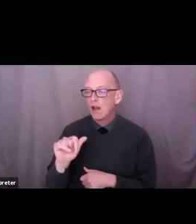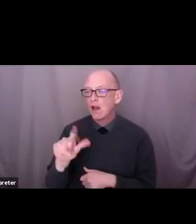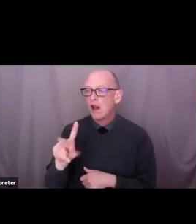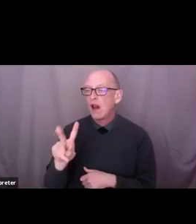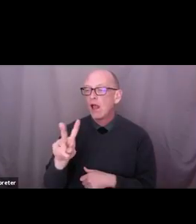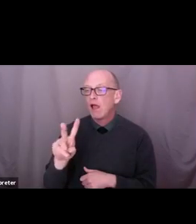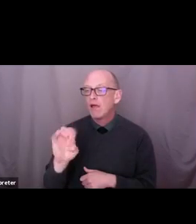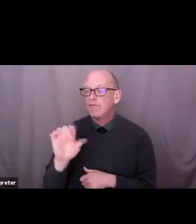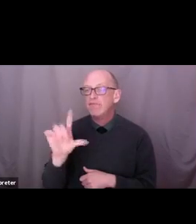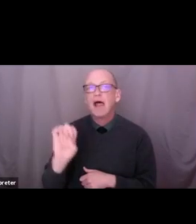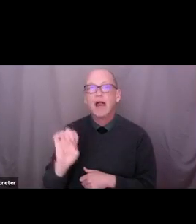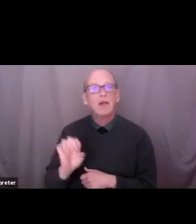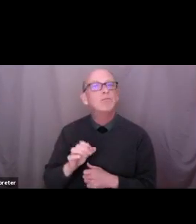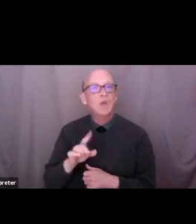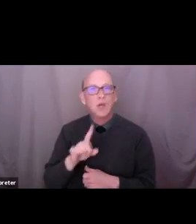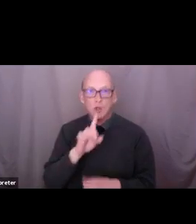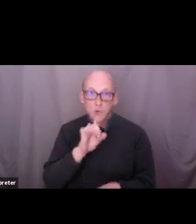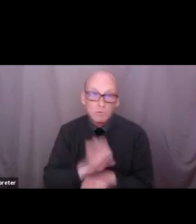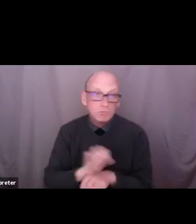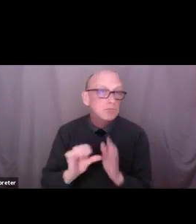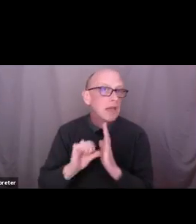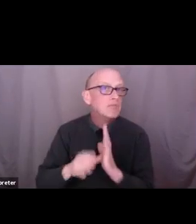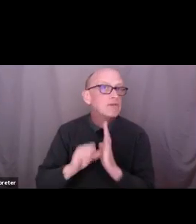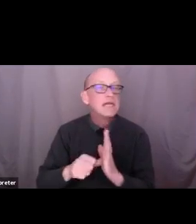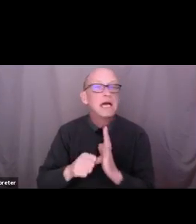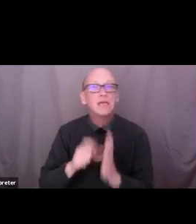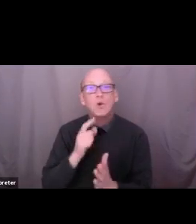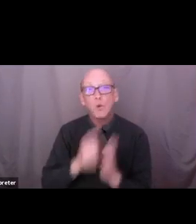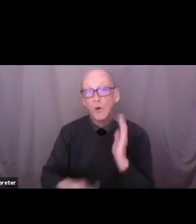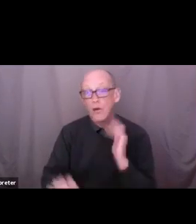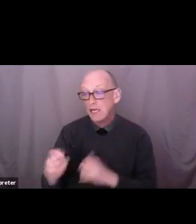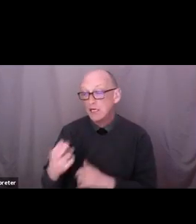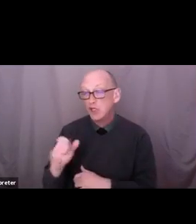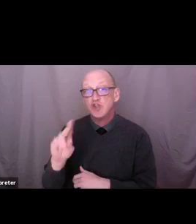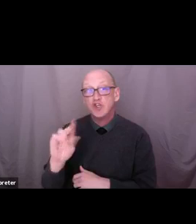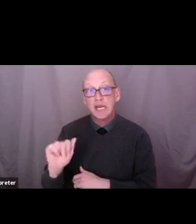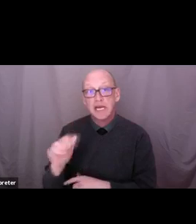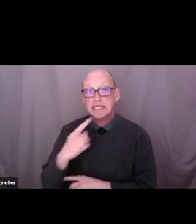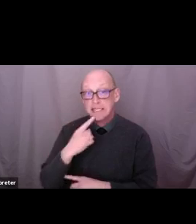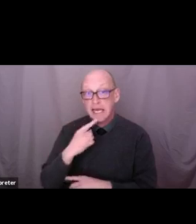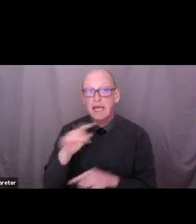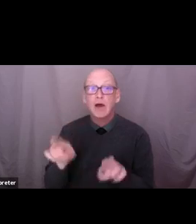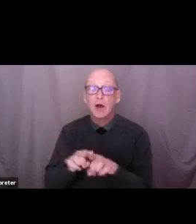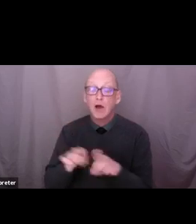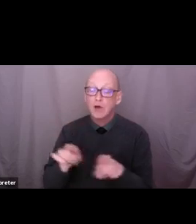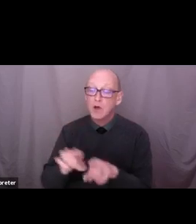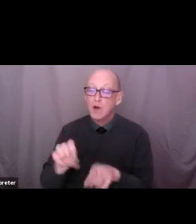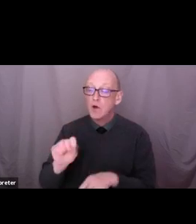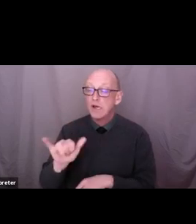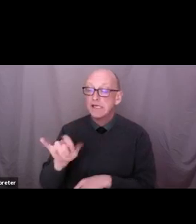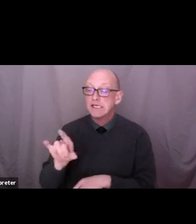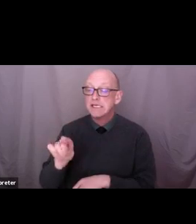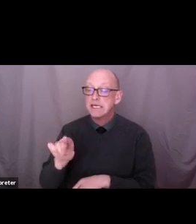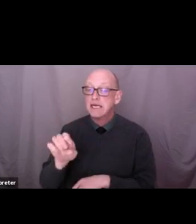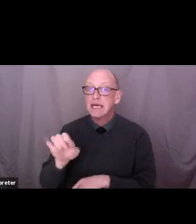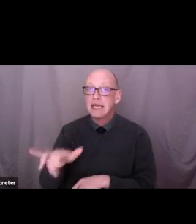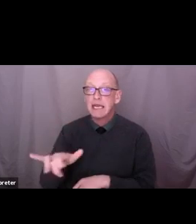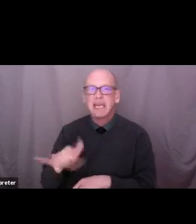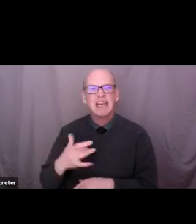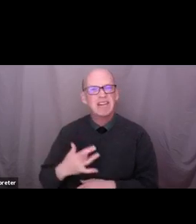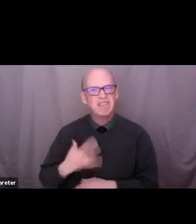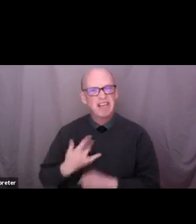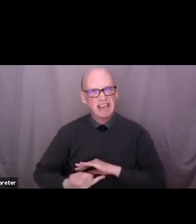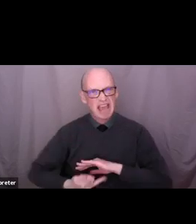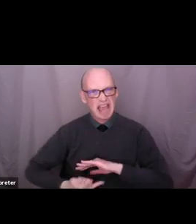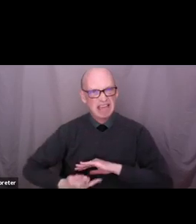Definitely to emphasize what Sheena was saying earlier, in Sydney as well, about feelings of isolation